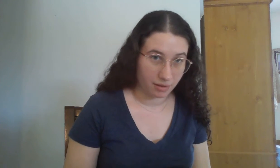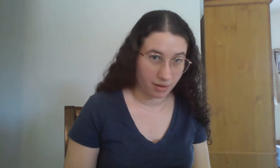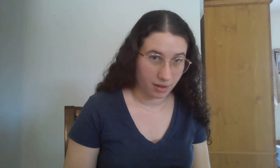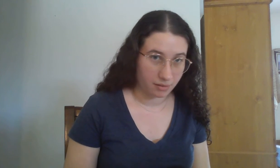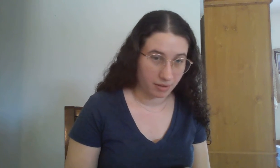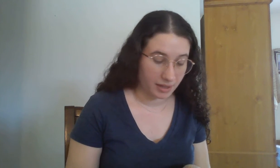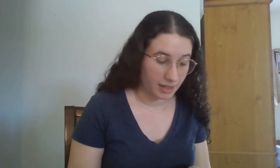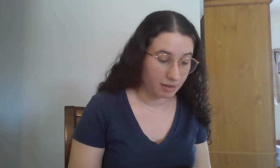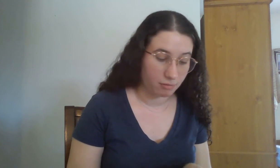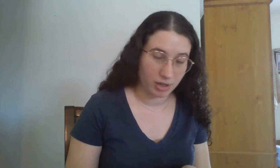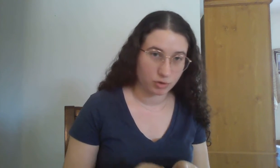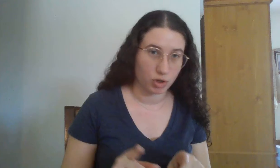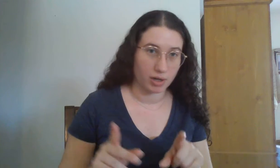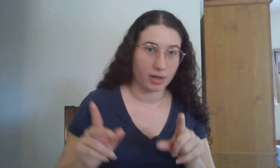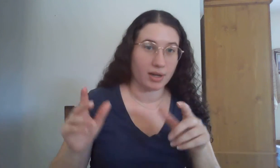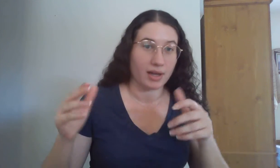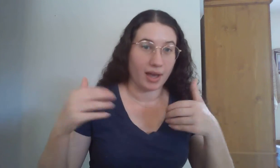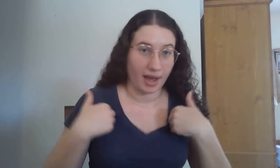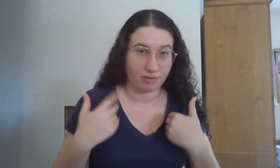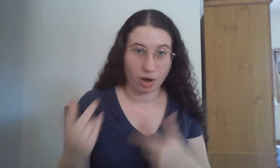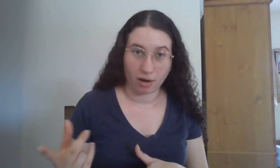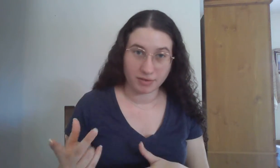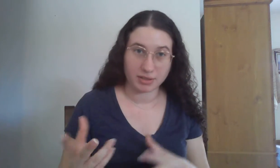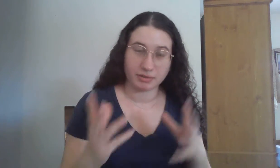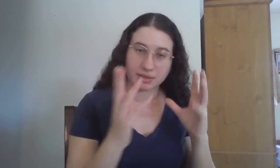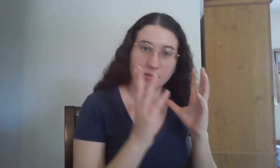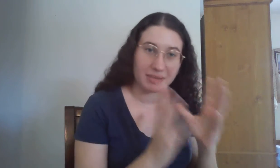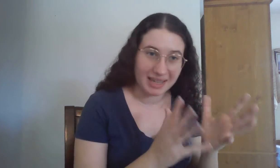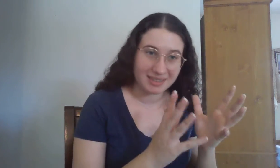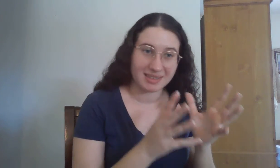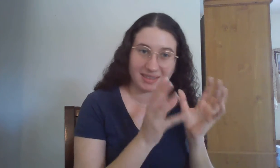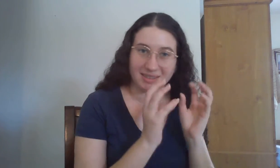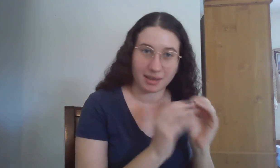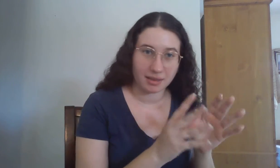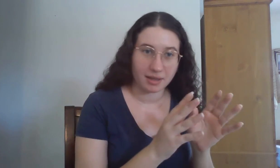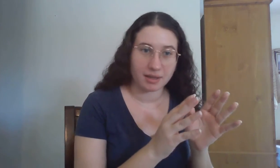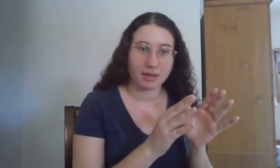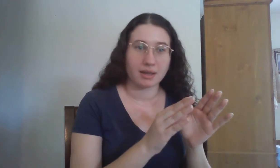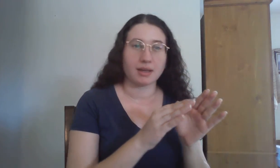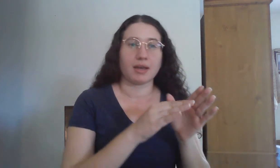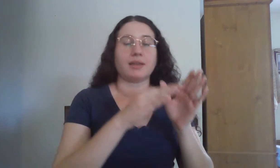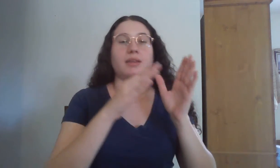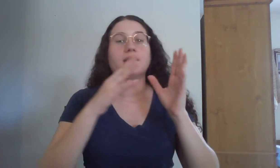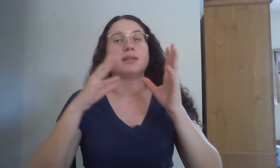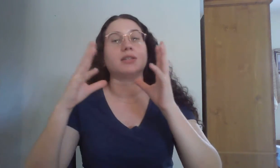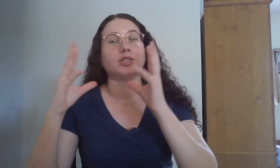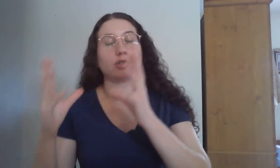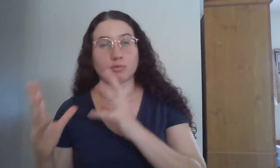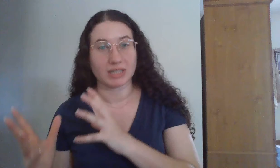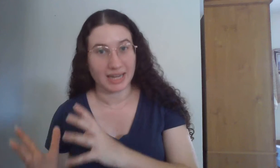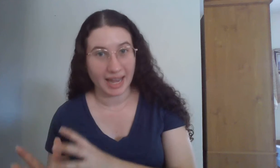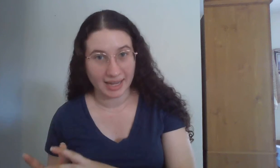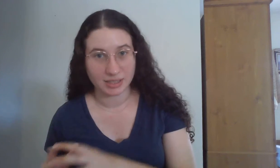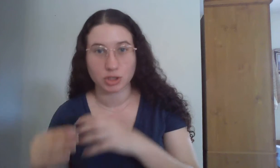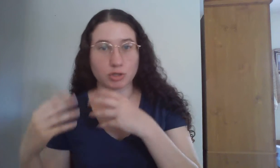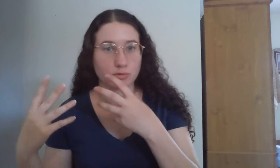thing, right? It restaurant have coffee. So it's the place, it's the thing, and then it shows what it has. It shows